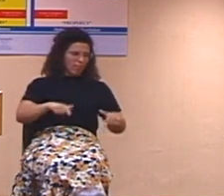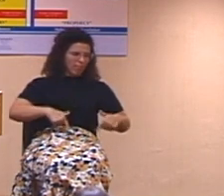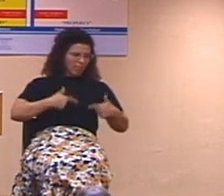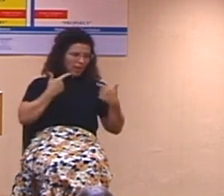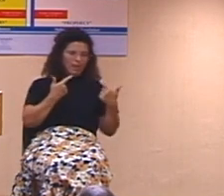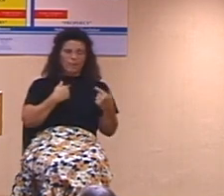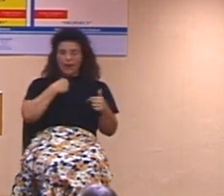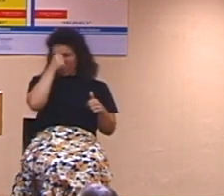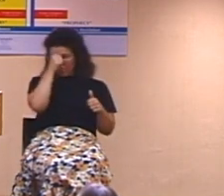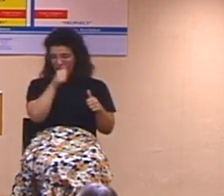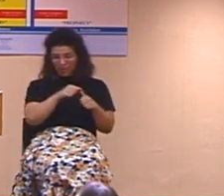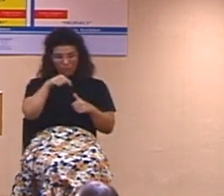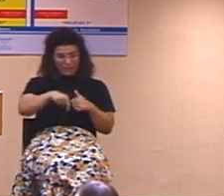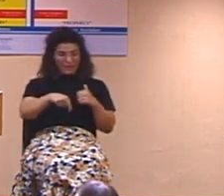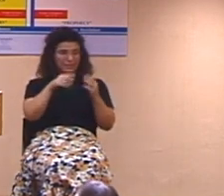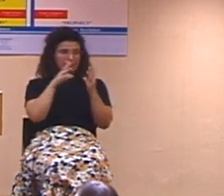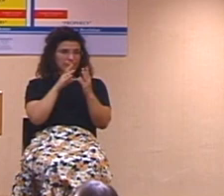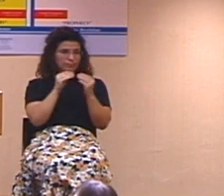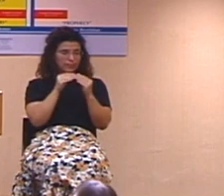I remember this meeting.